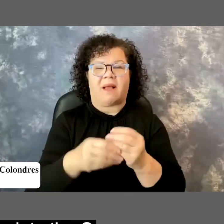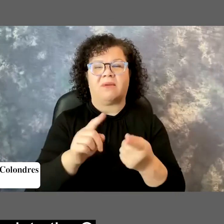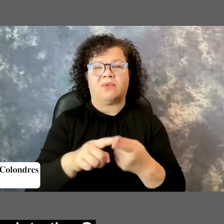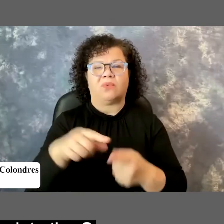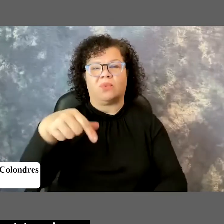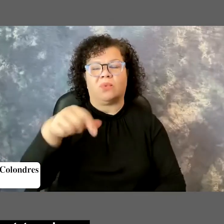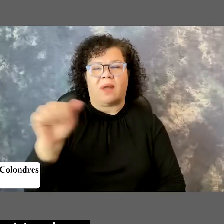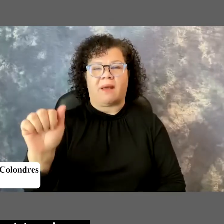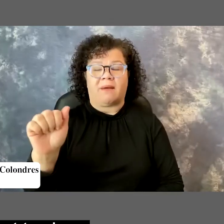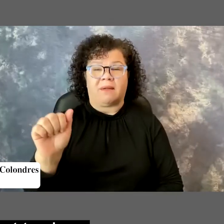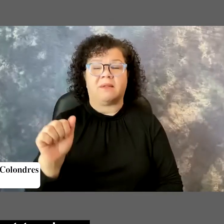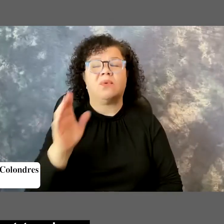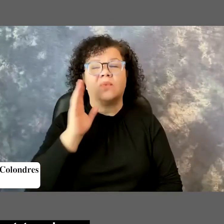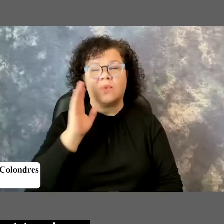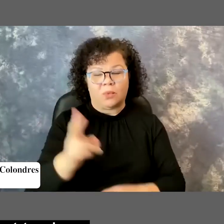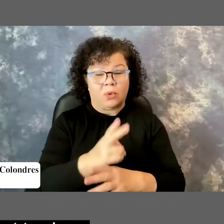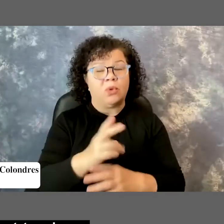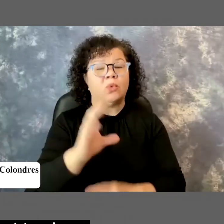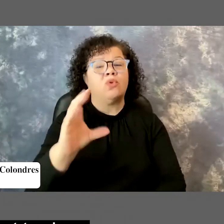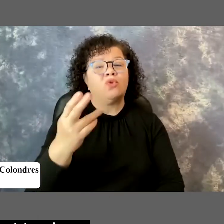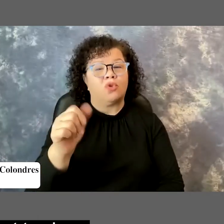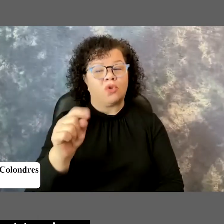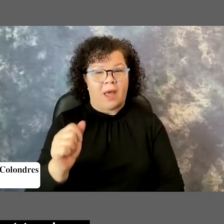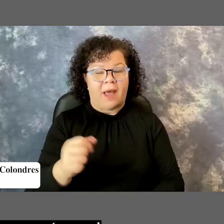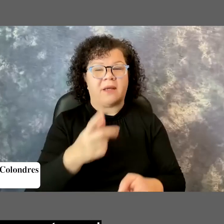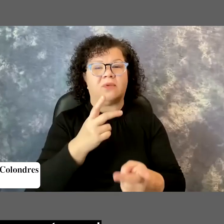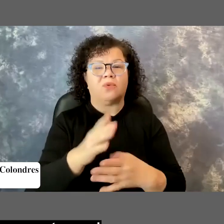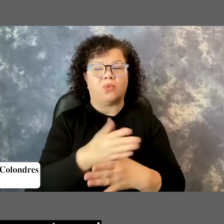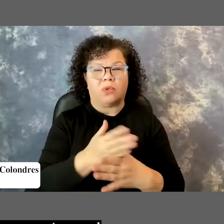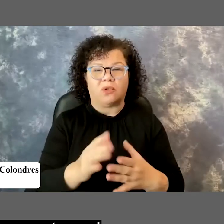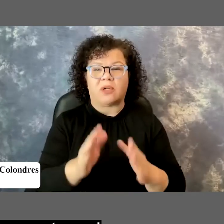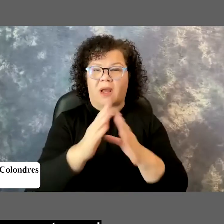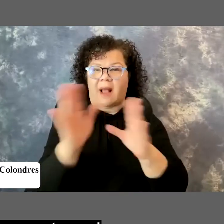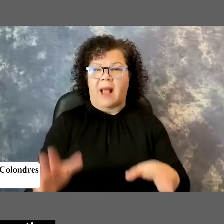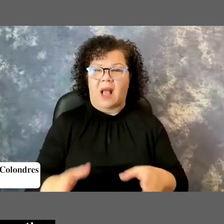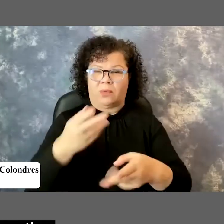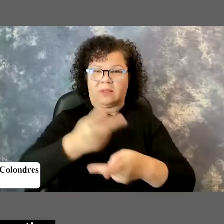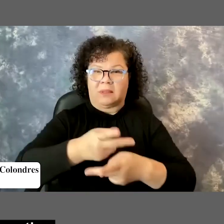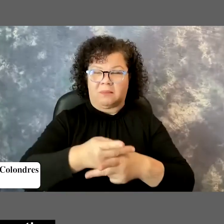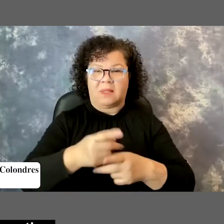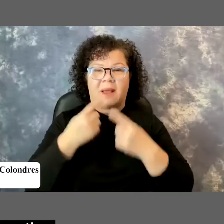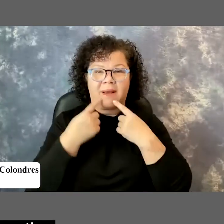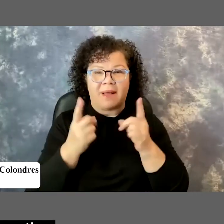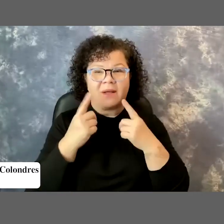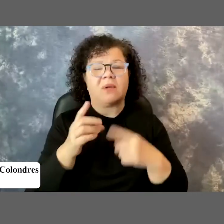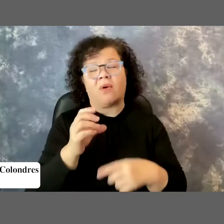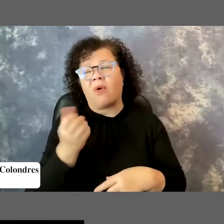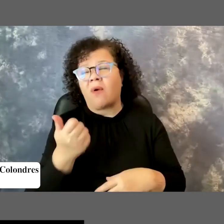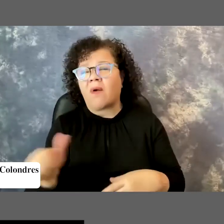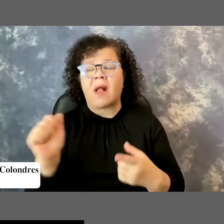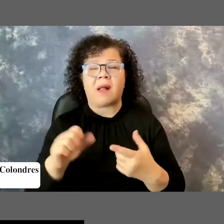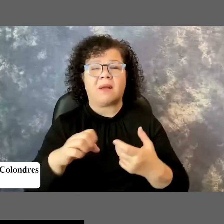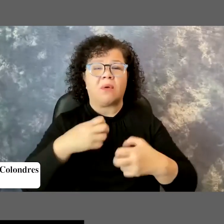Q&A. We will use chat to share housekeeping announcements and for any troubleshooting